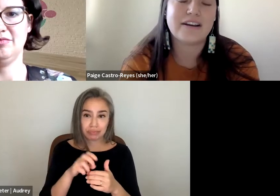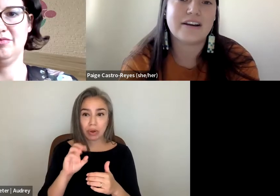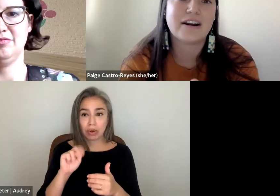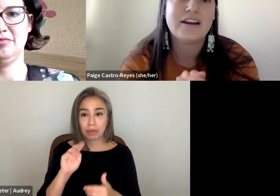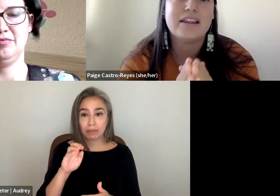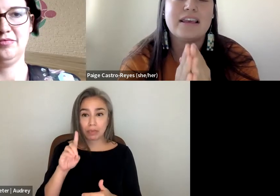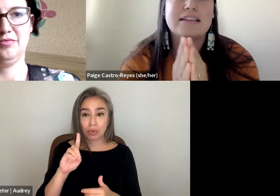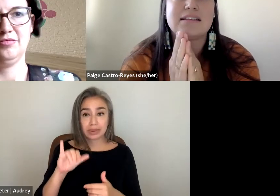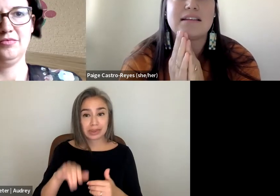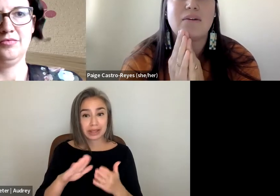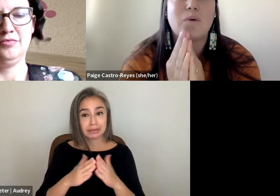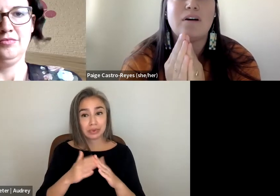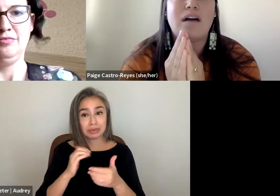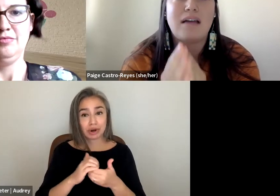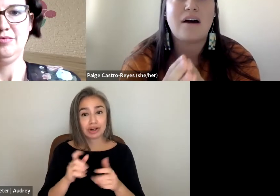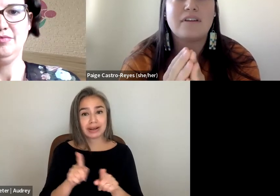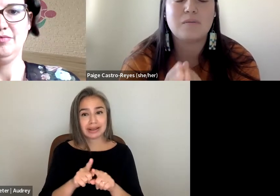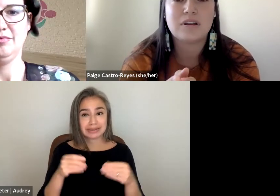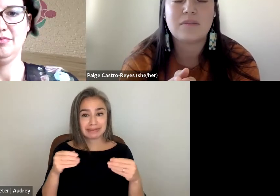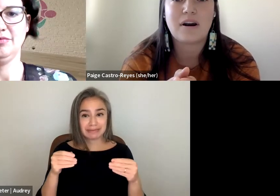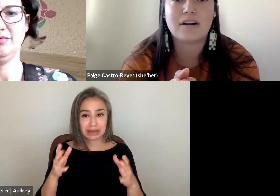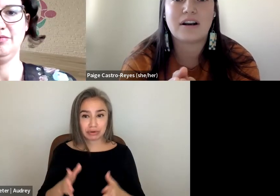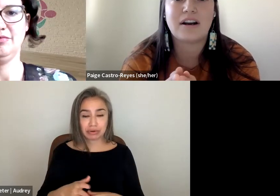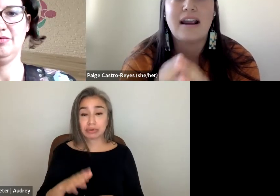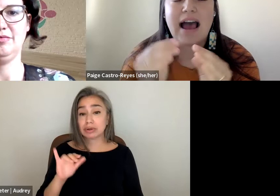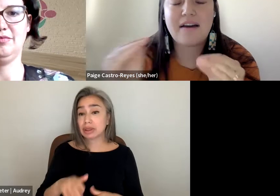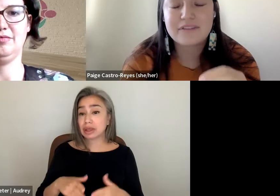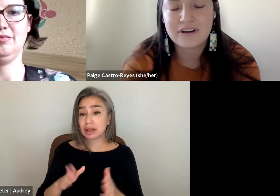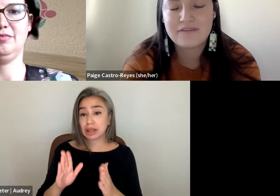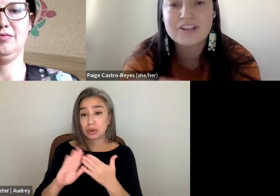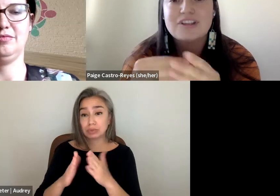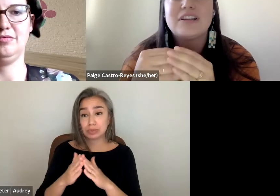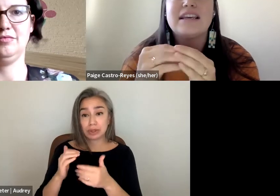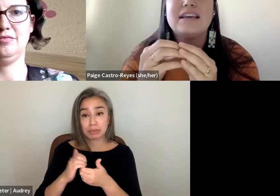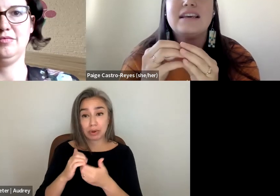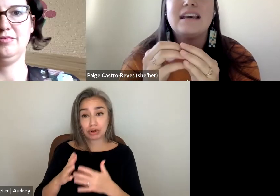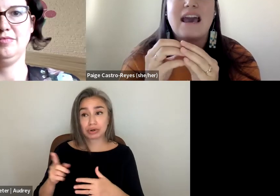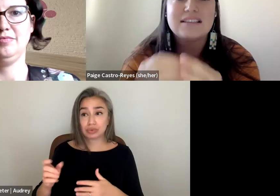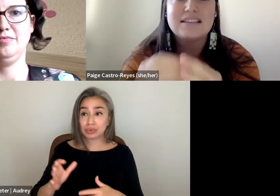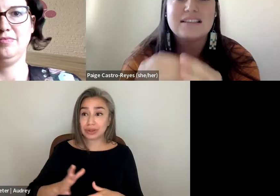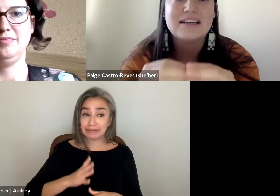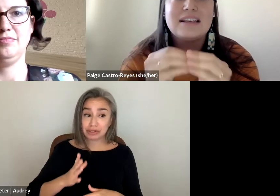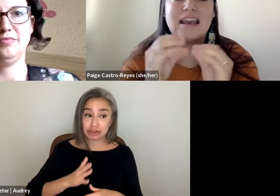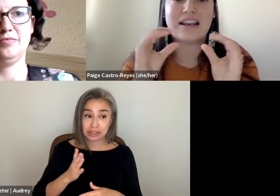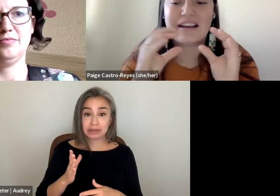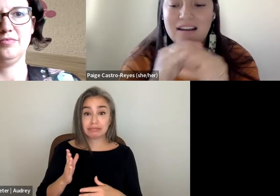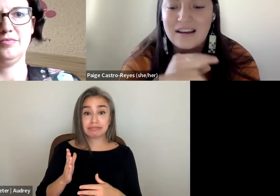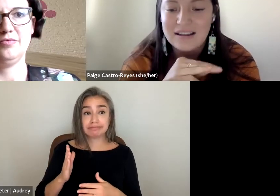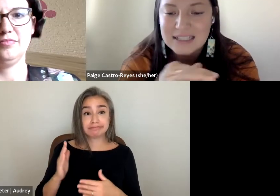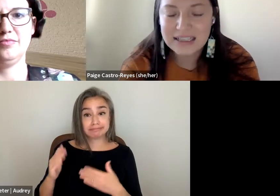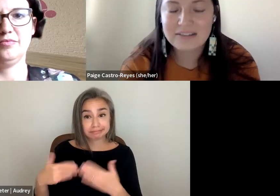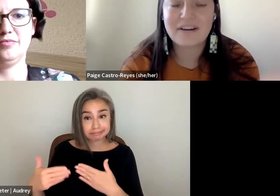a vendor. This will allow the community partner, after officially executing